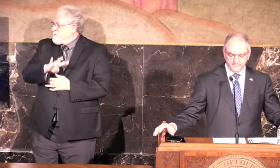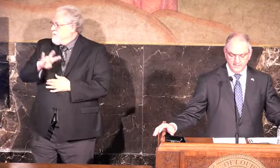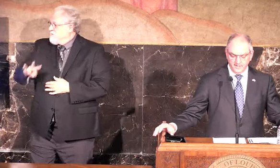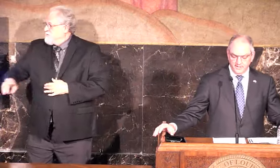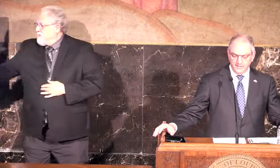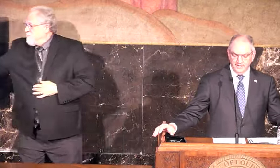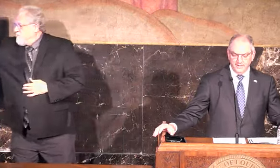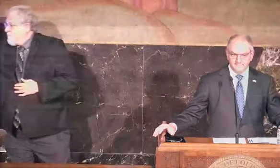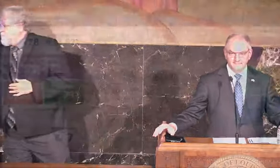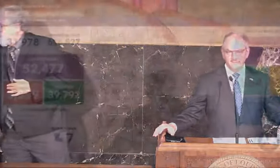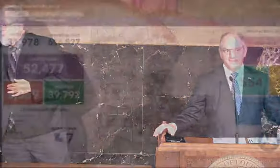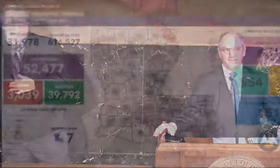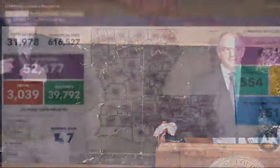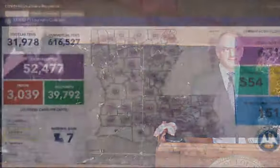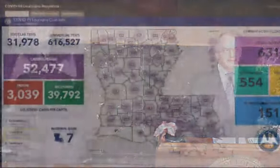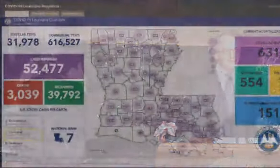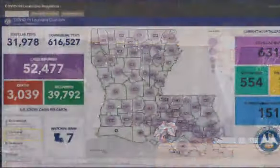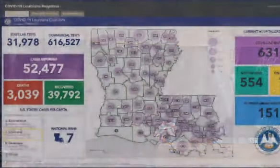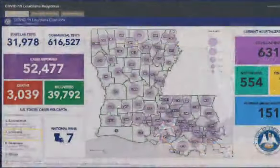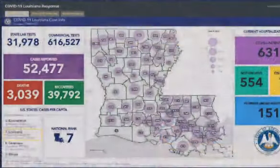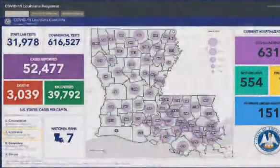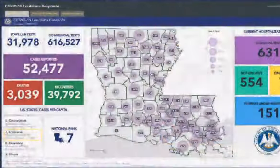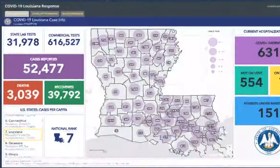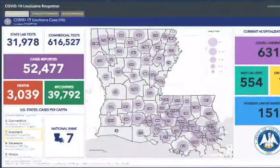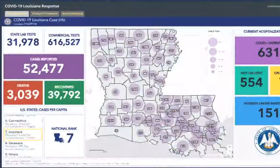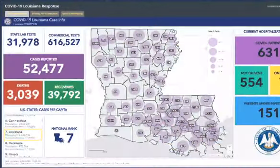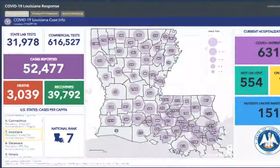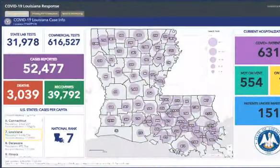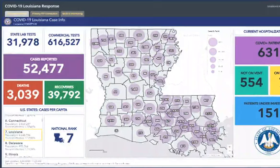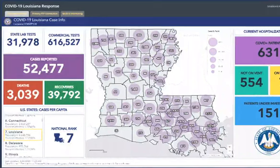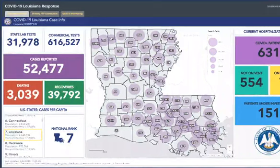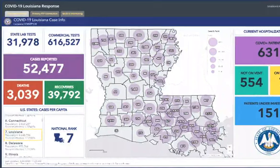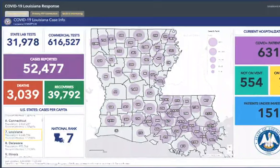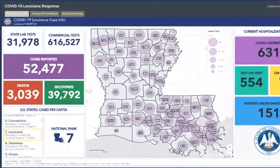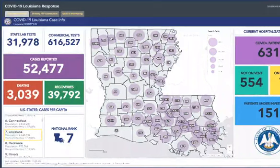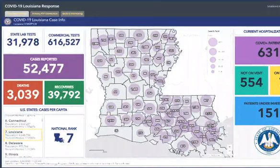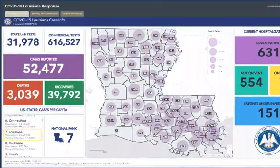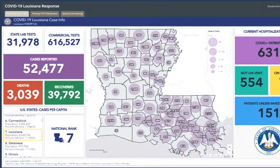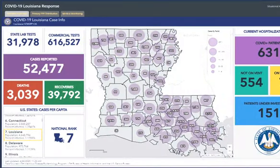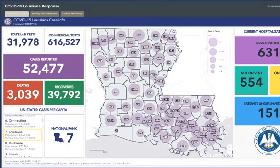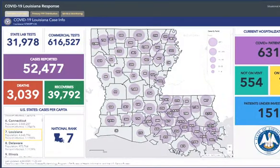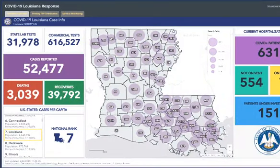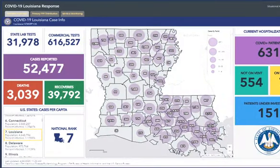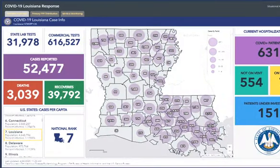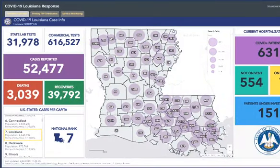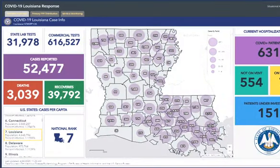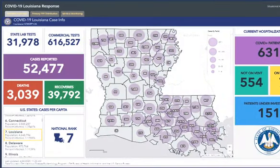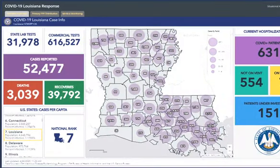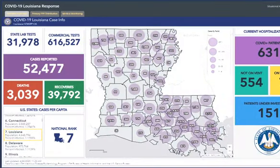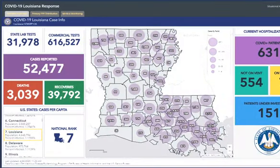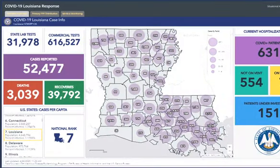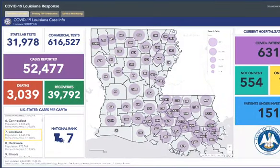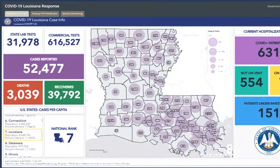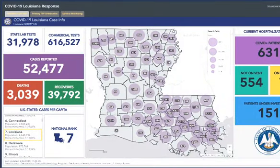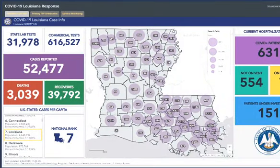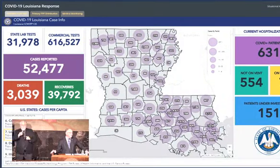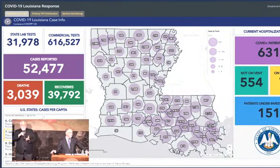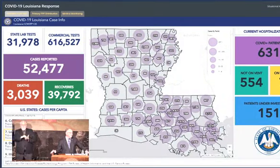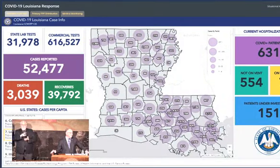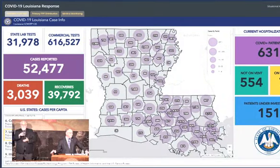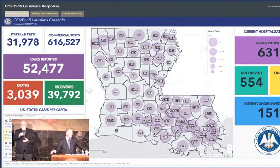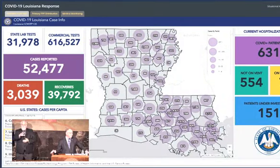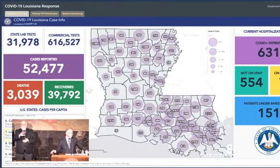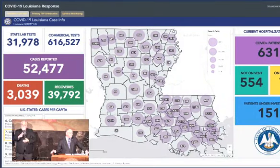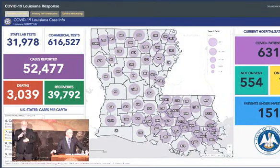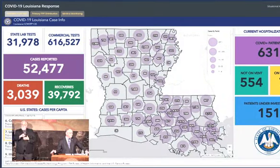52,477. Now, that is less today than the 1,356 we reported yesterday, but 1,356